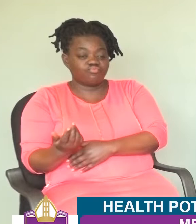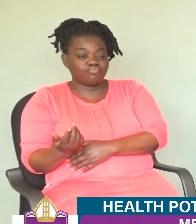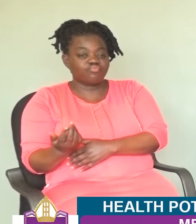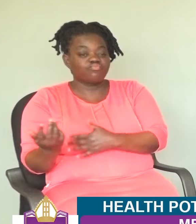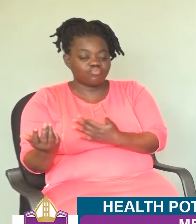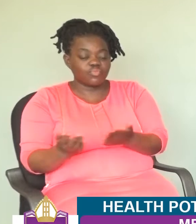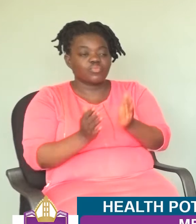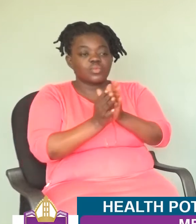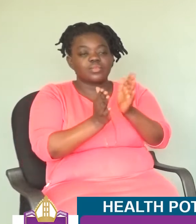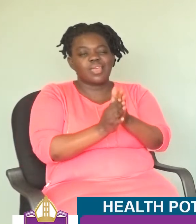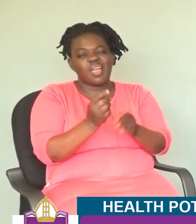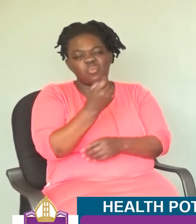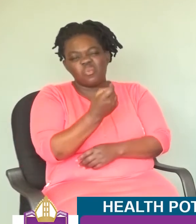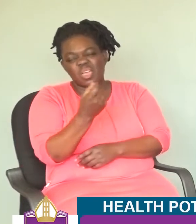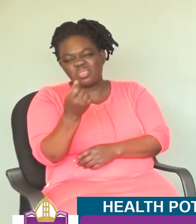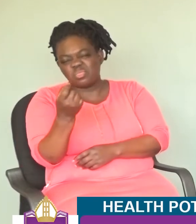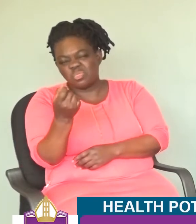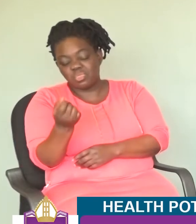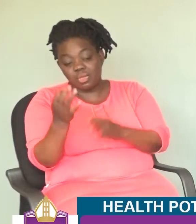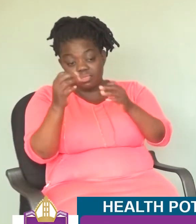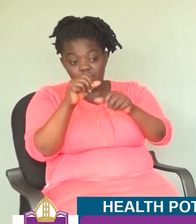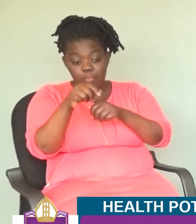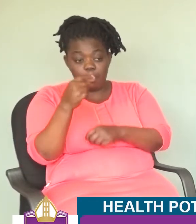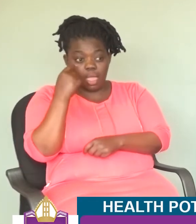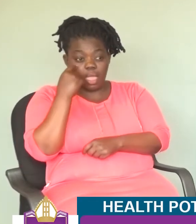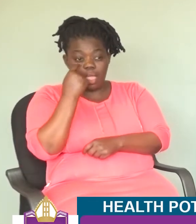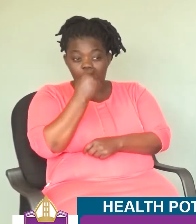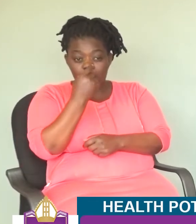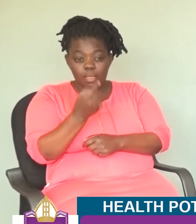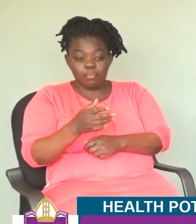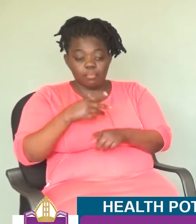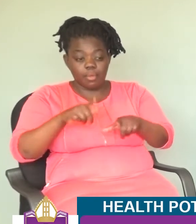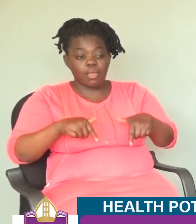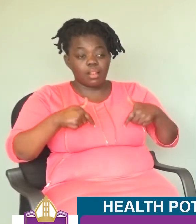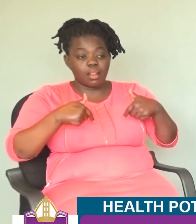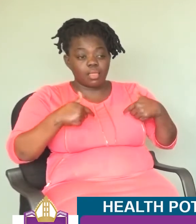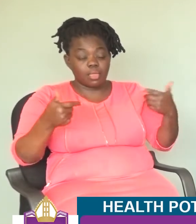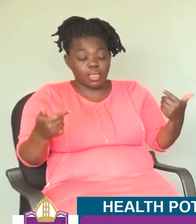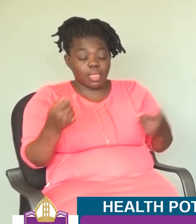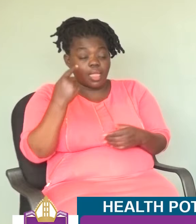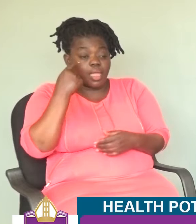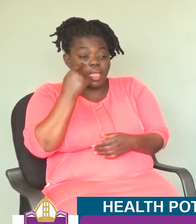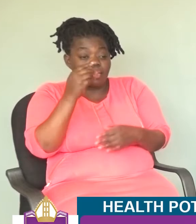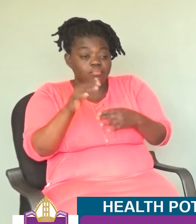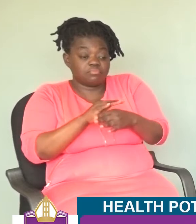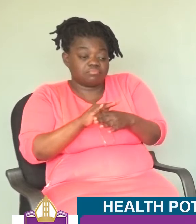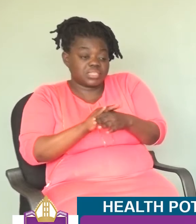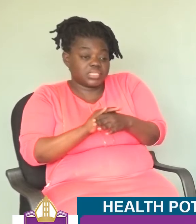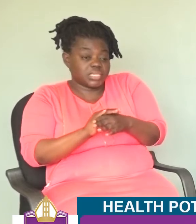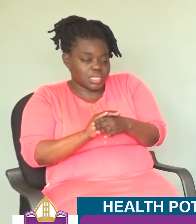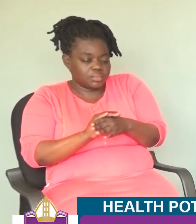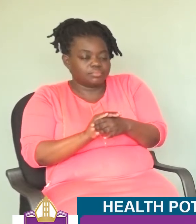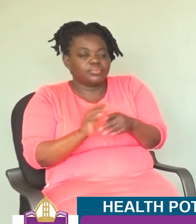be able to explain one or two things about the eyes. Mm. And most of my life has been in the eye business, if you like it. Mm.